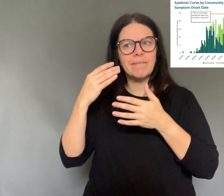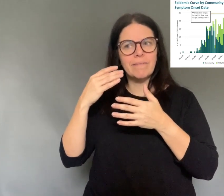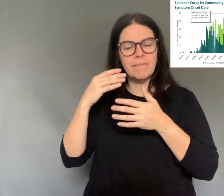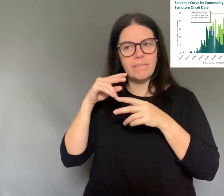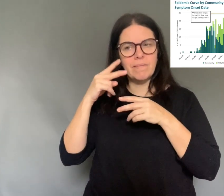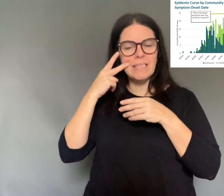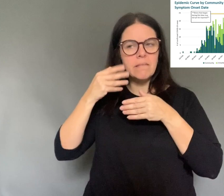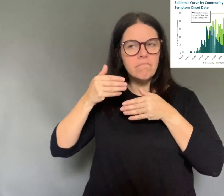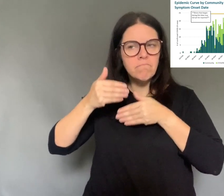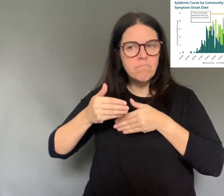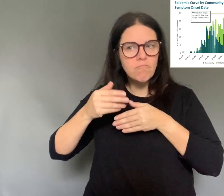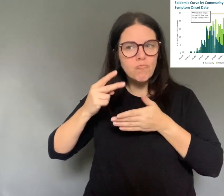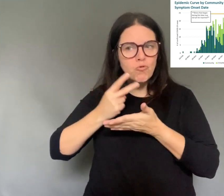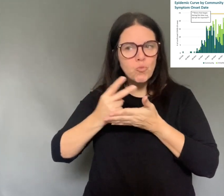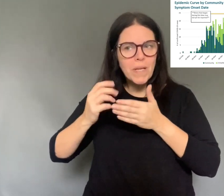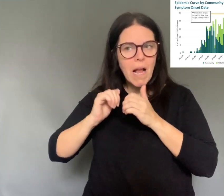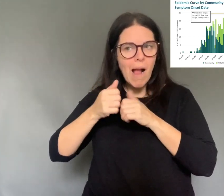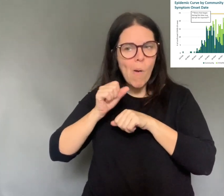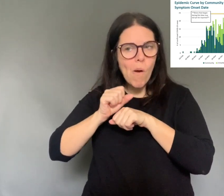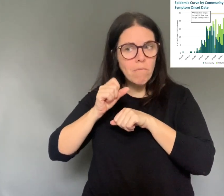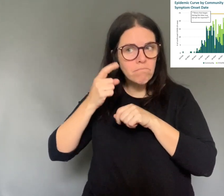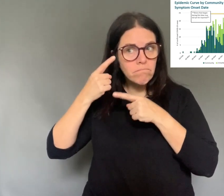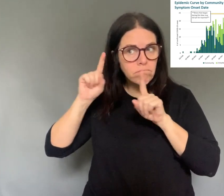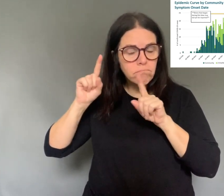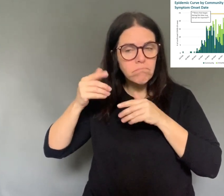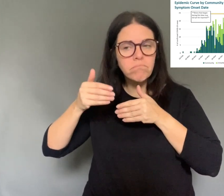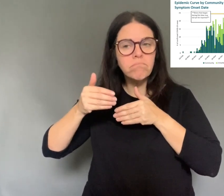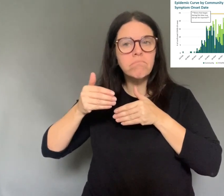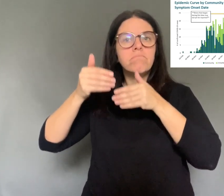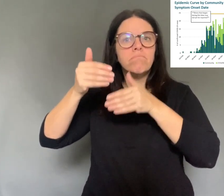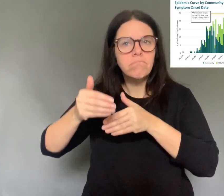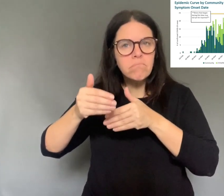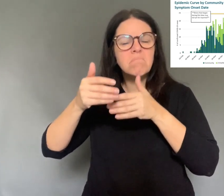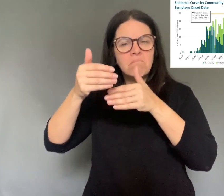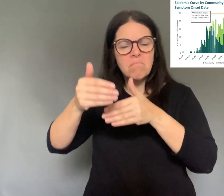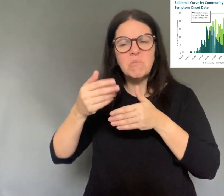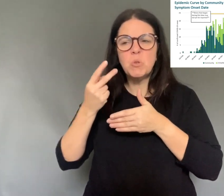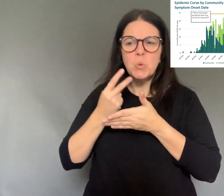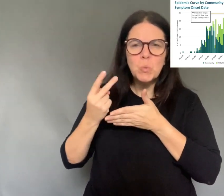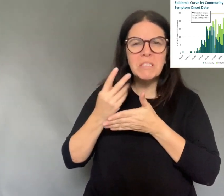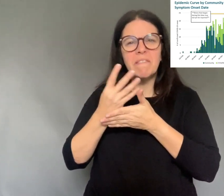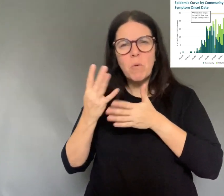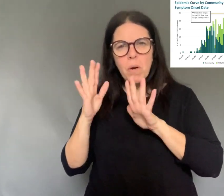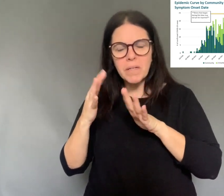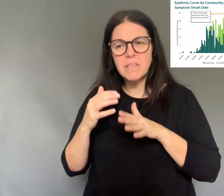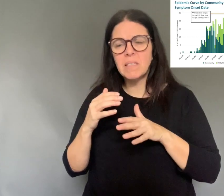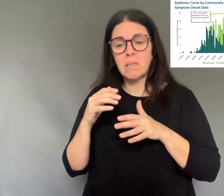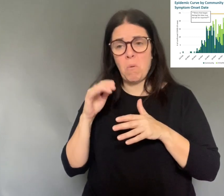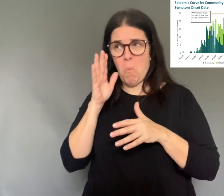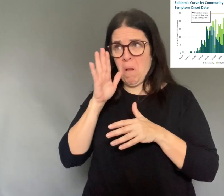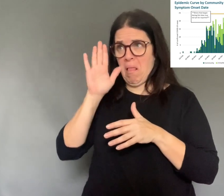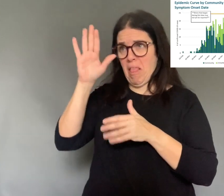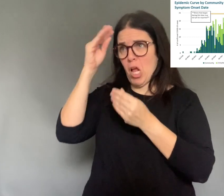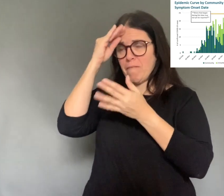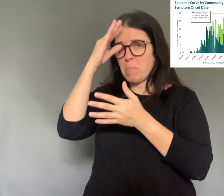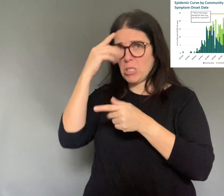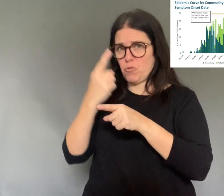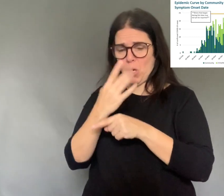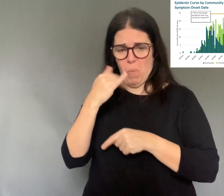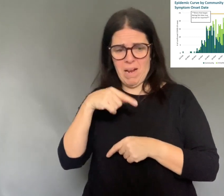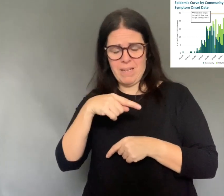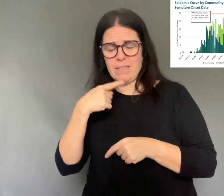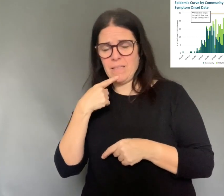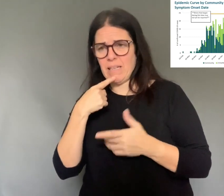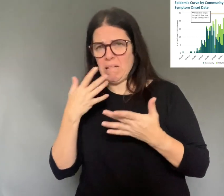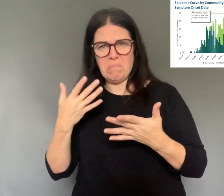So when the government is looking at opening up, taking stages of opening up, and they're talking about, they need to see results for 2 to